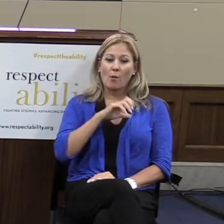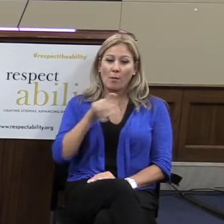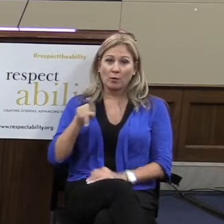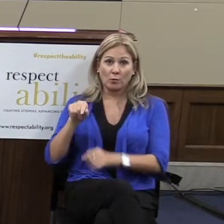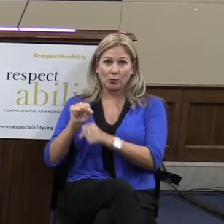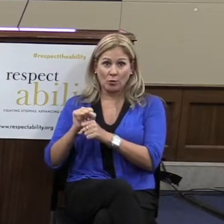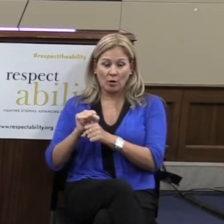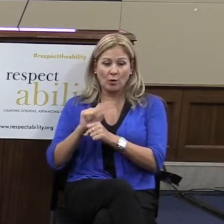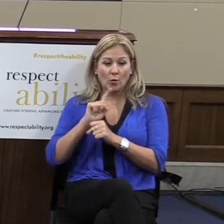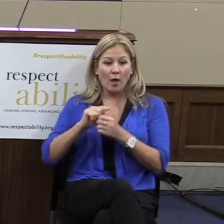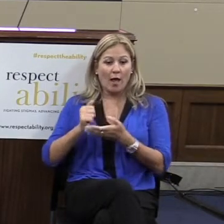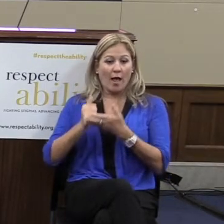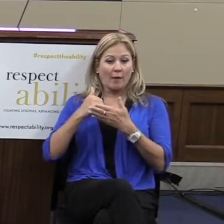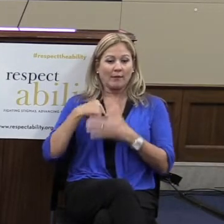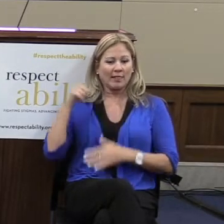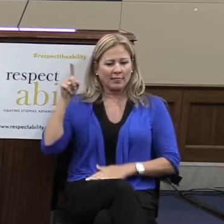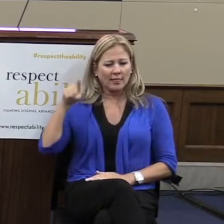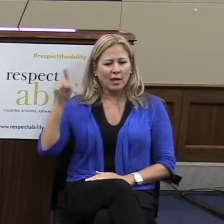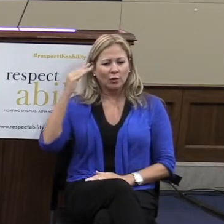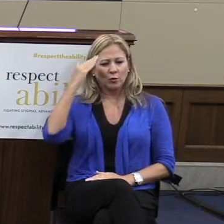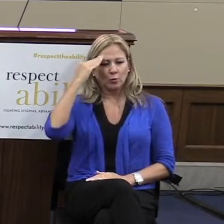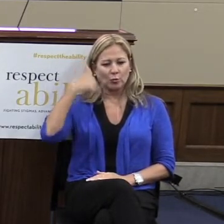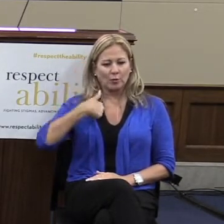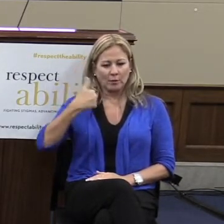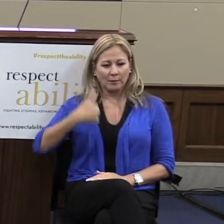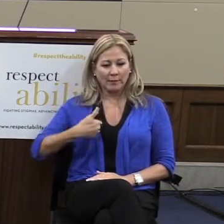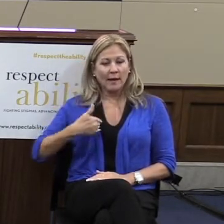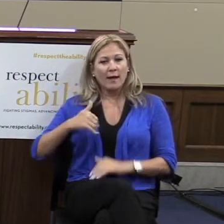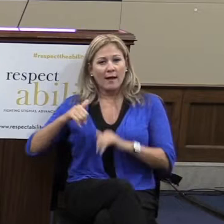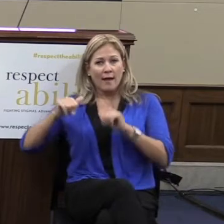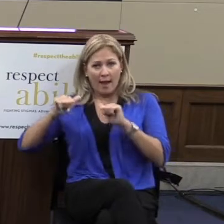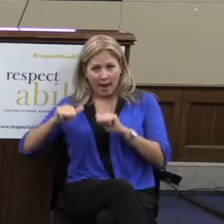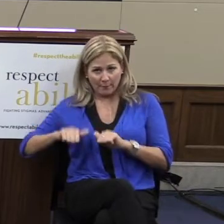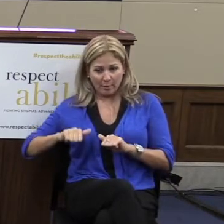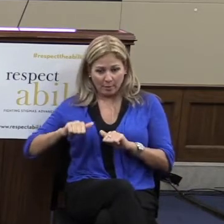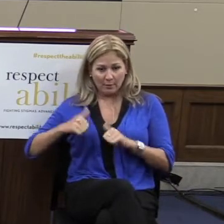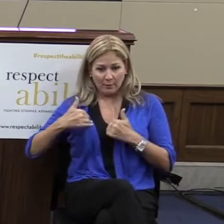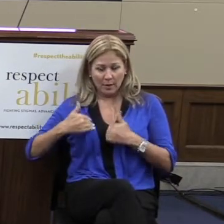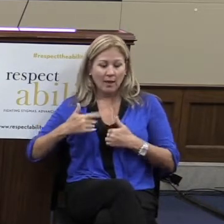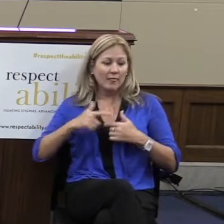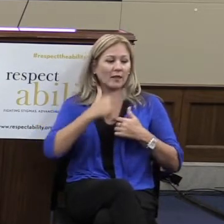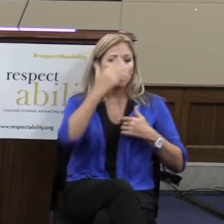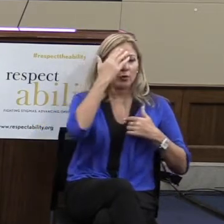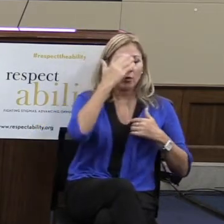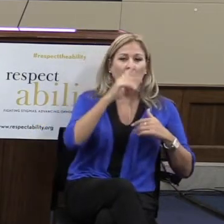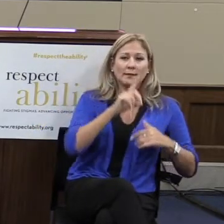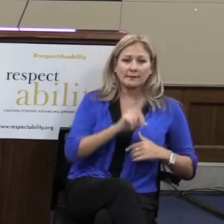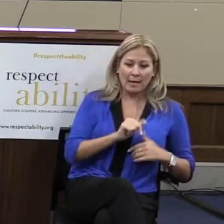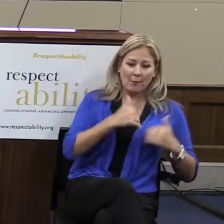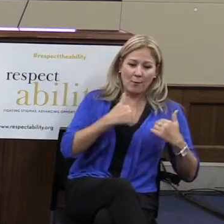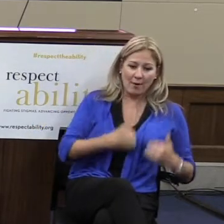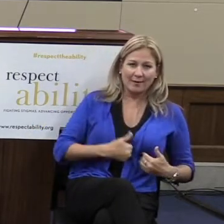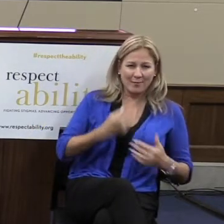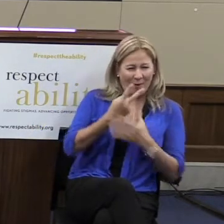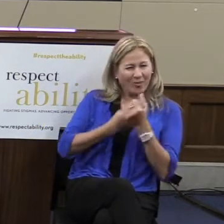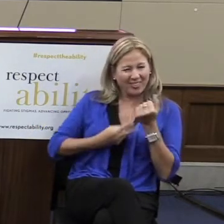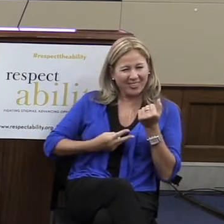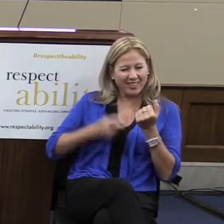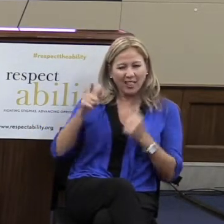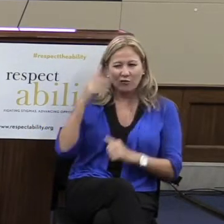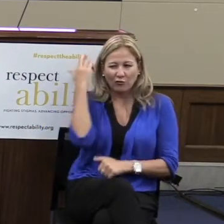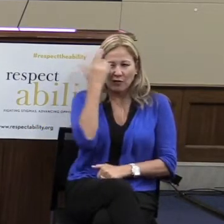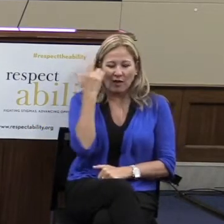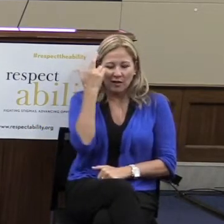What really helped me at Coke is that they knew me as an able body, and then they knew me as a disabled body, but they also